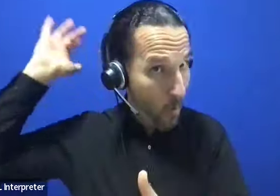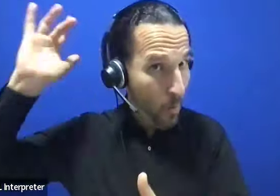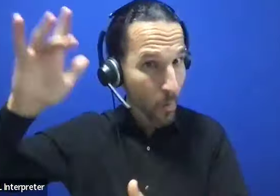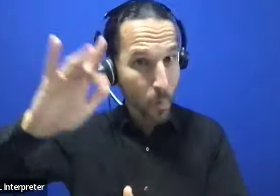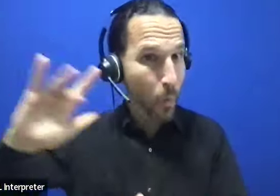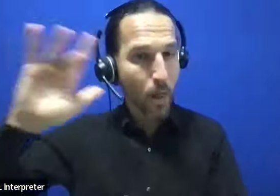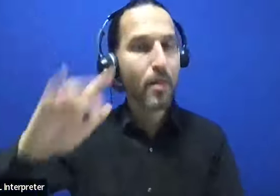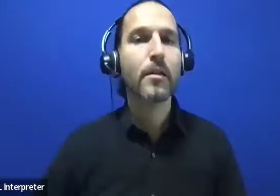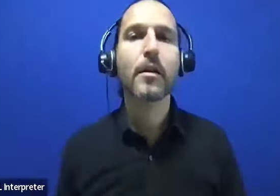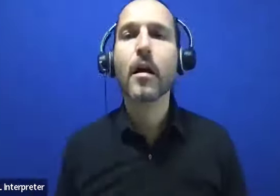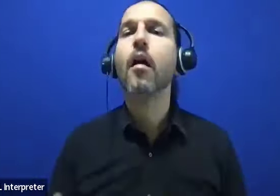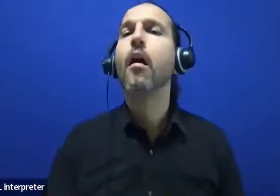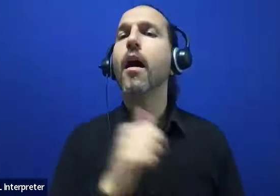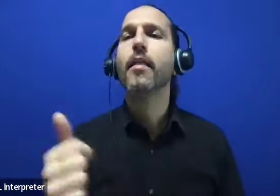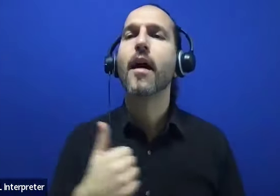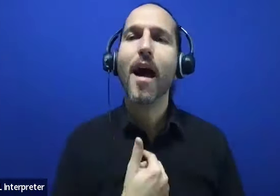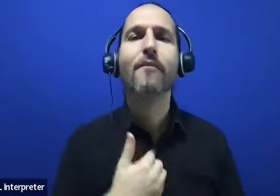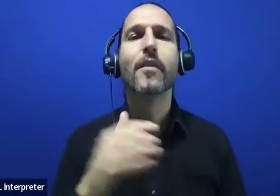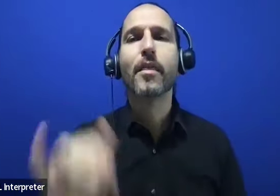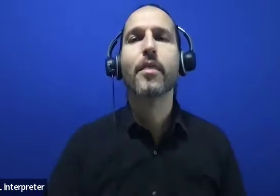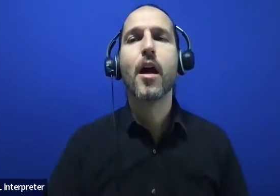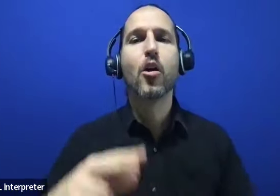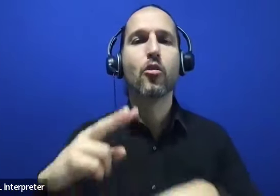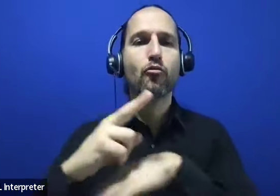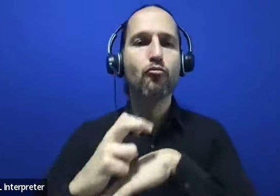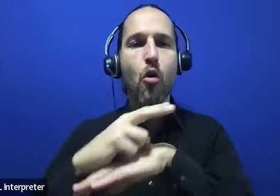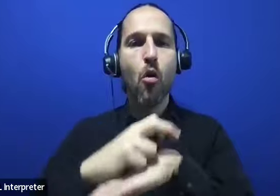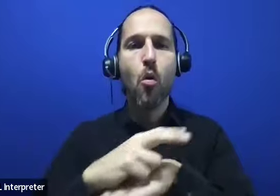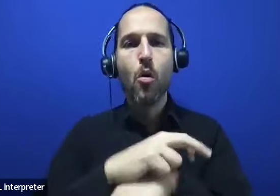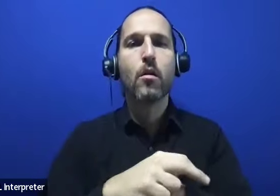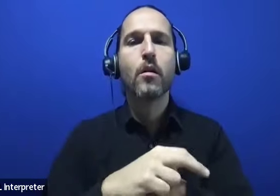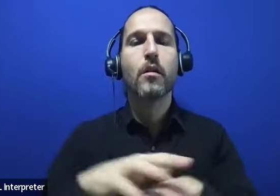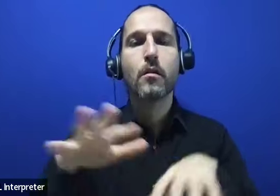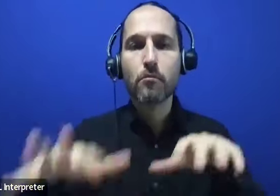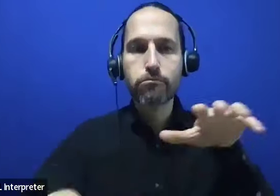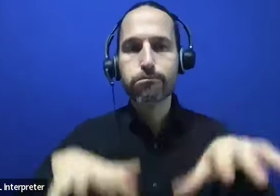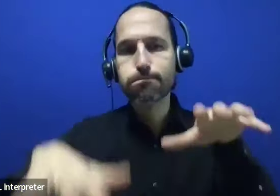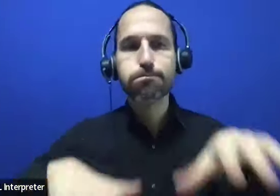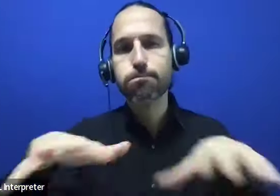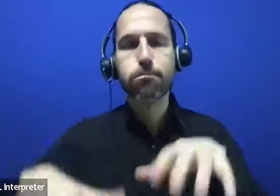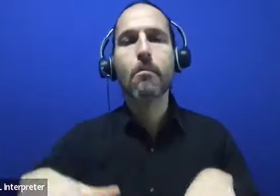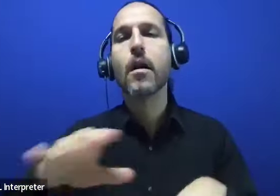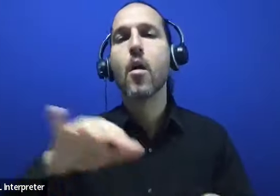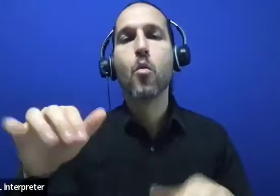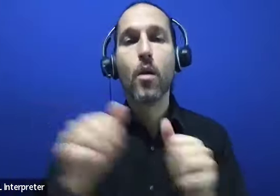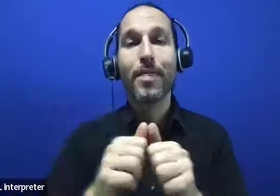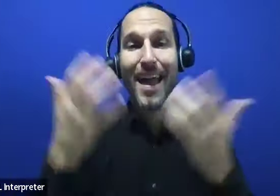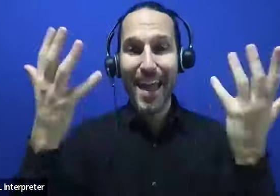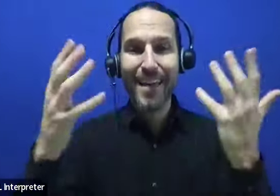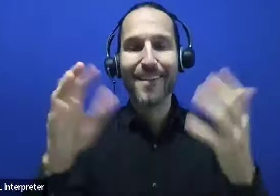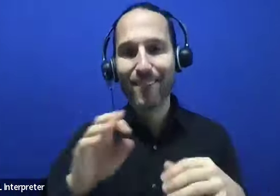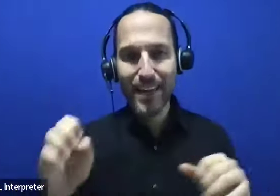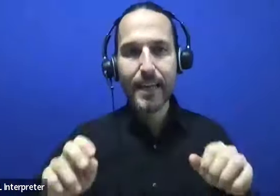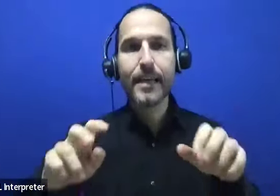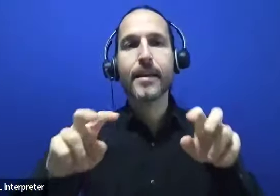they do this is the 5-point crawl. The picture of a kid doing the 5-point crawl where the 5th point is the head. So